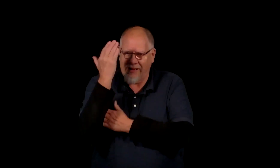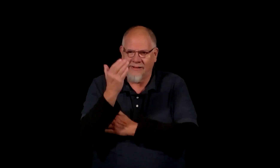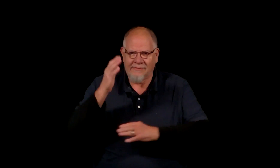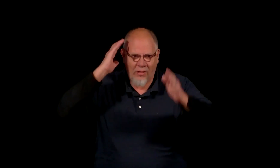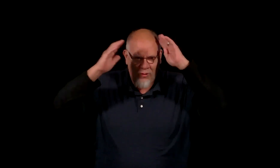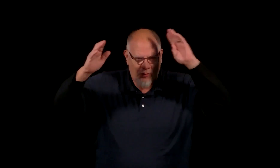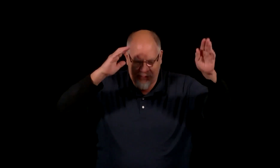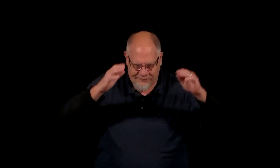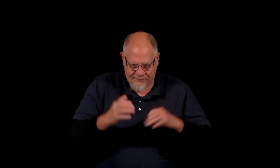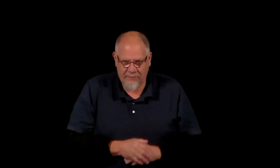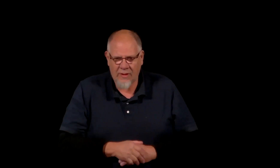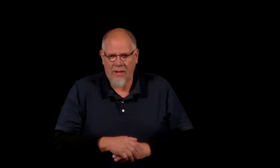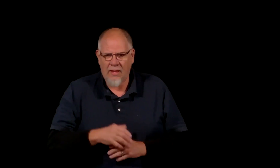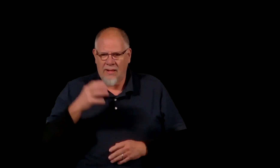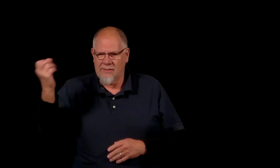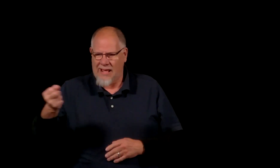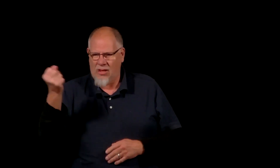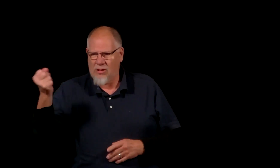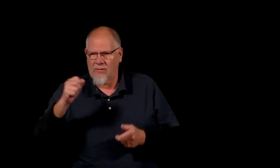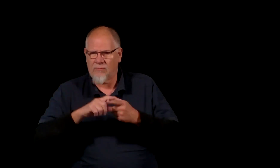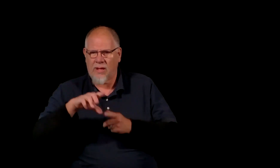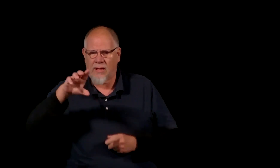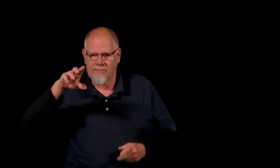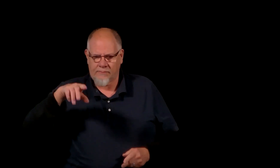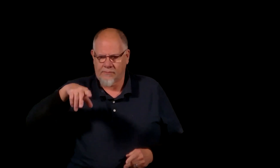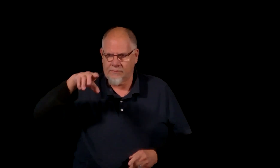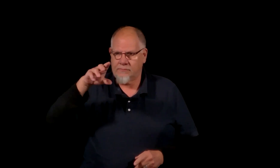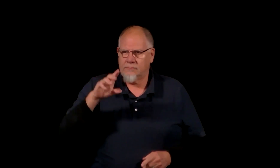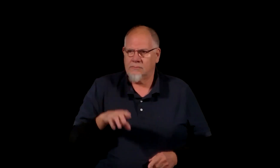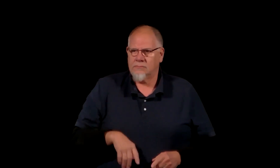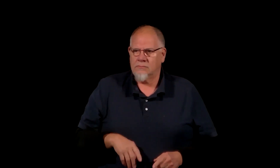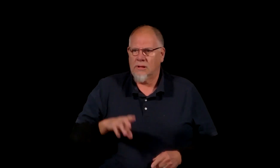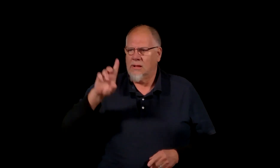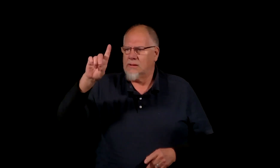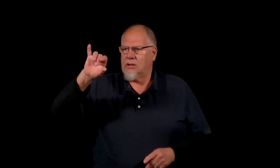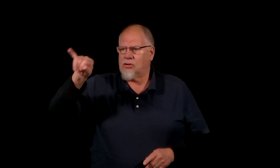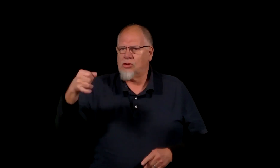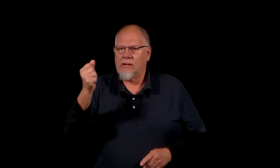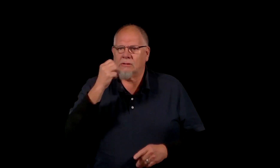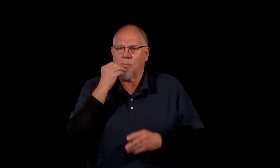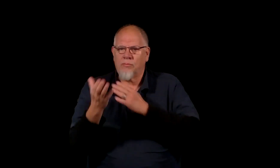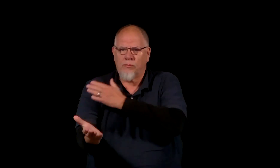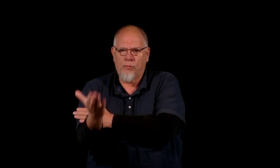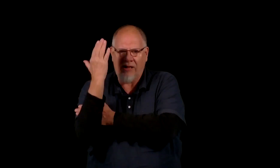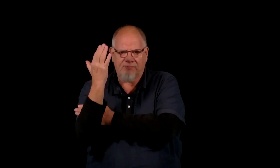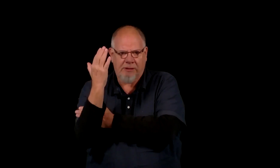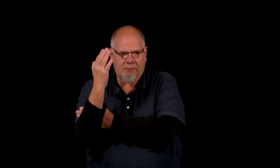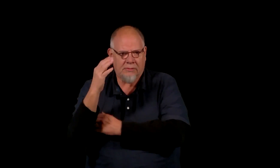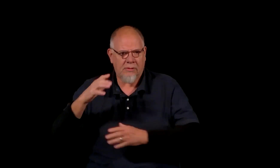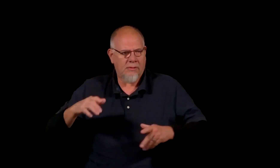Good morning, everyone. On Saturday, we'll have DJ's Breakfast